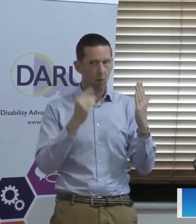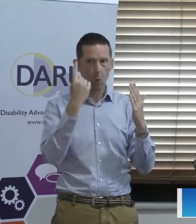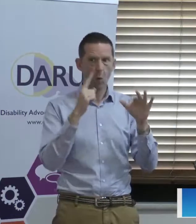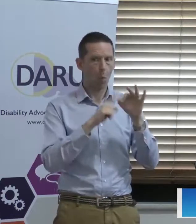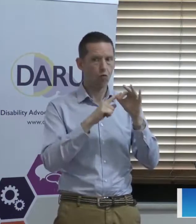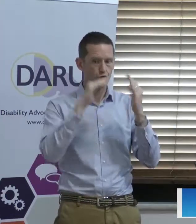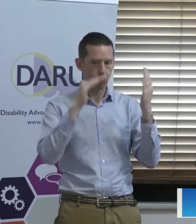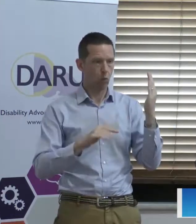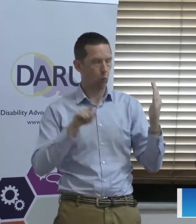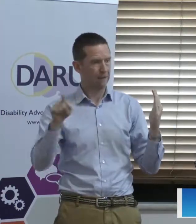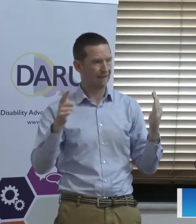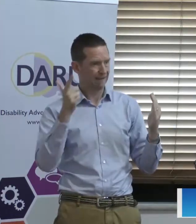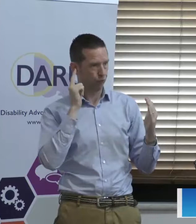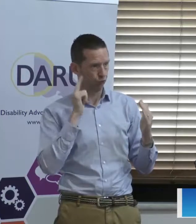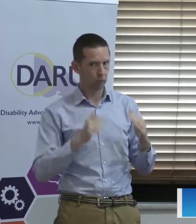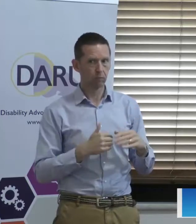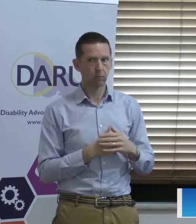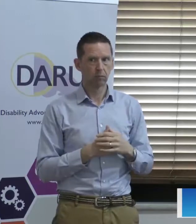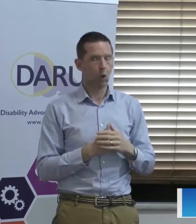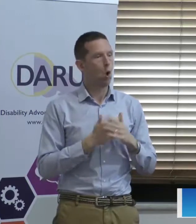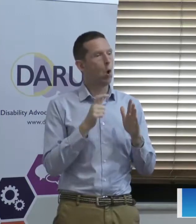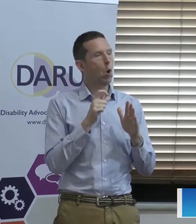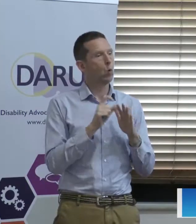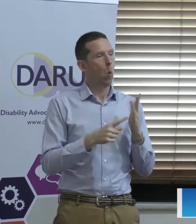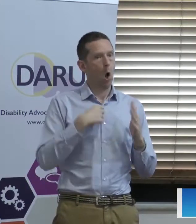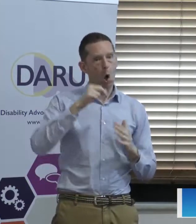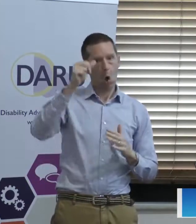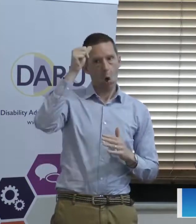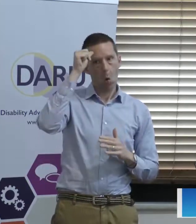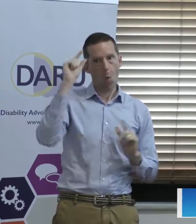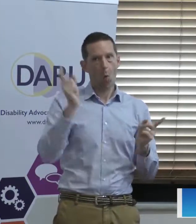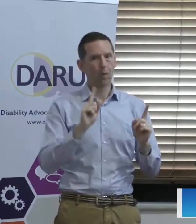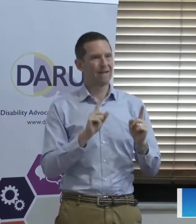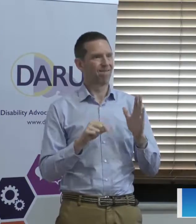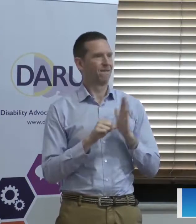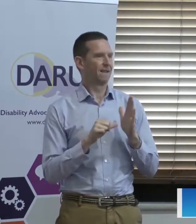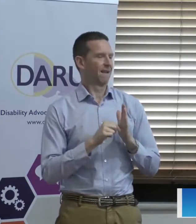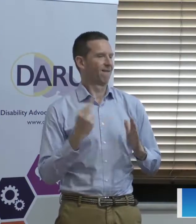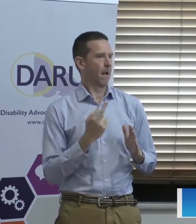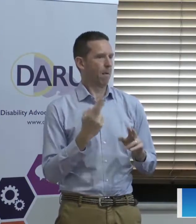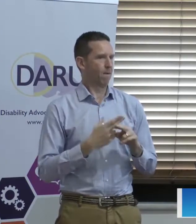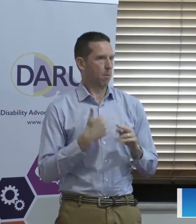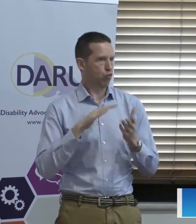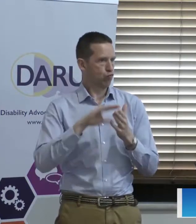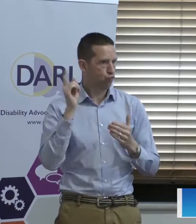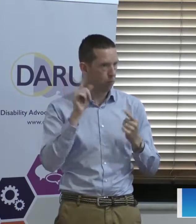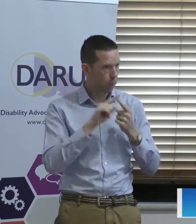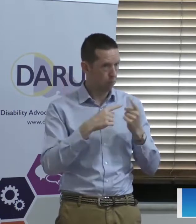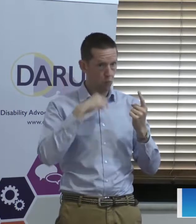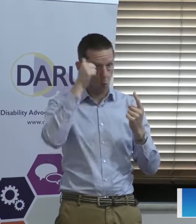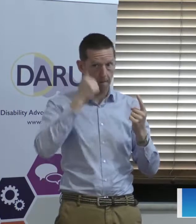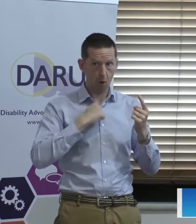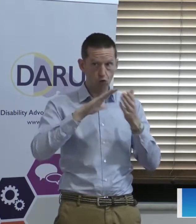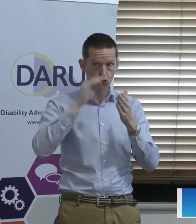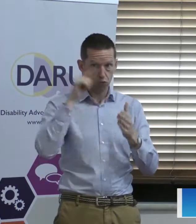directed to teachers is, do I know what funding is available for my students? Do I know if my students are